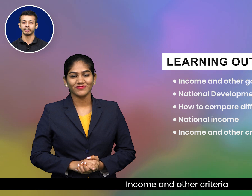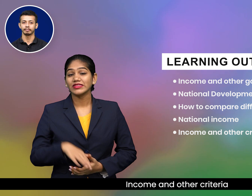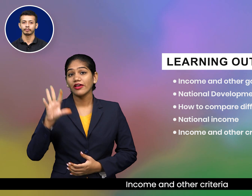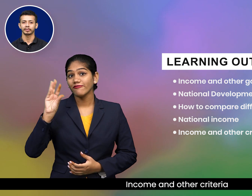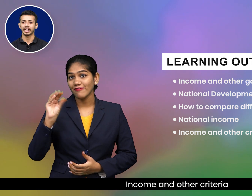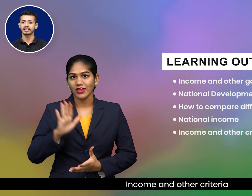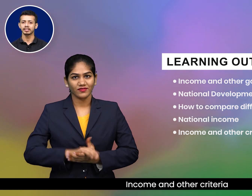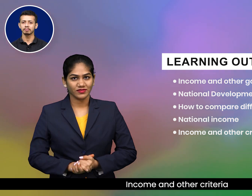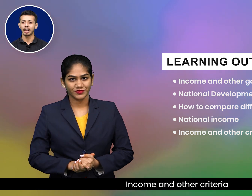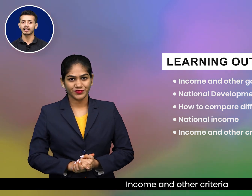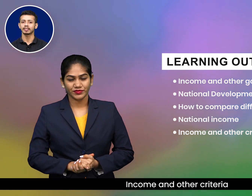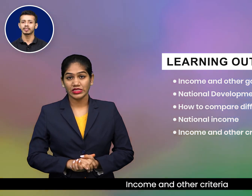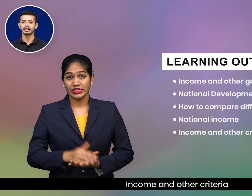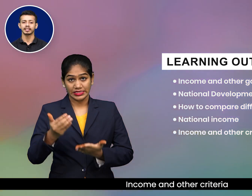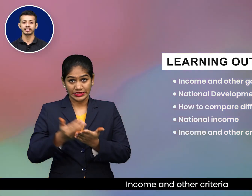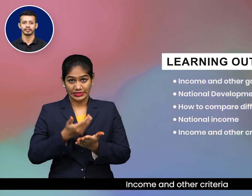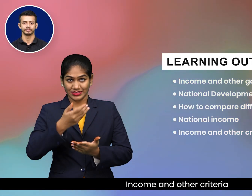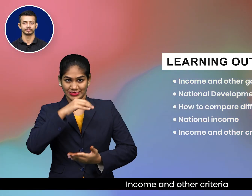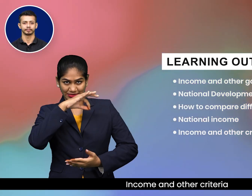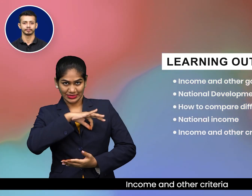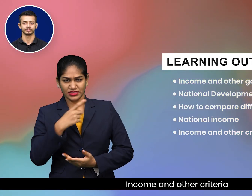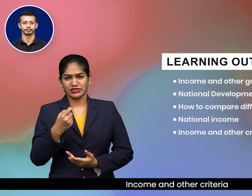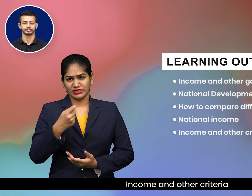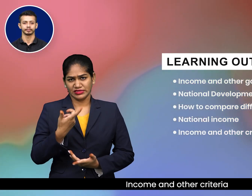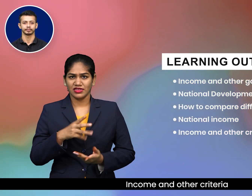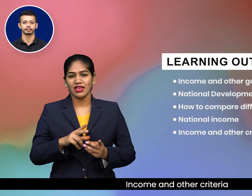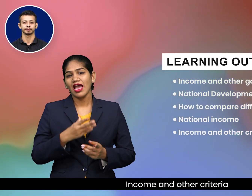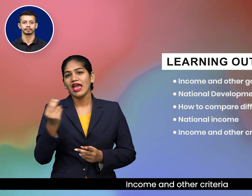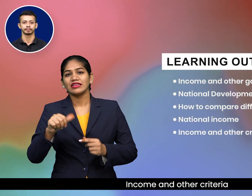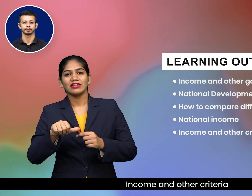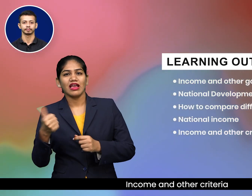Number 5. Income and other criteria.